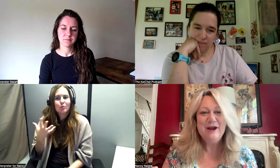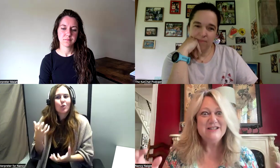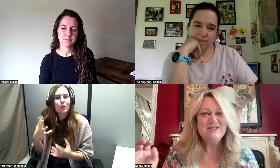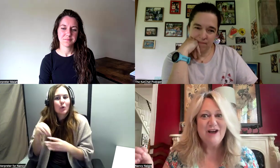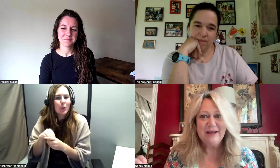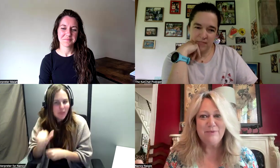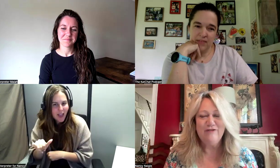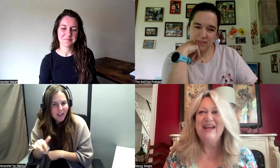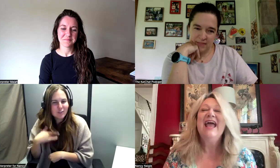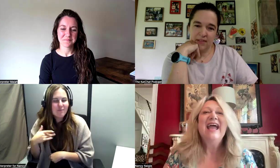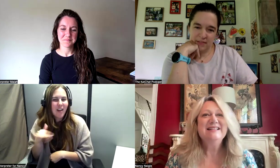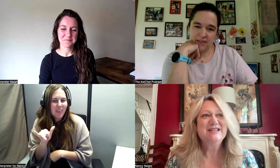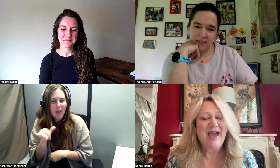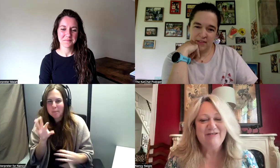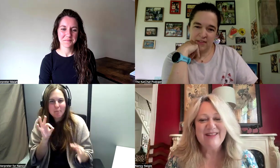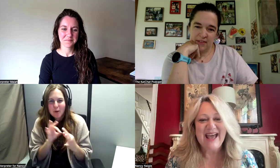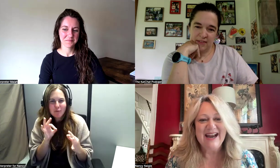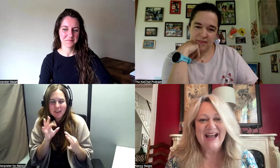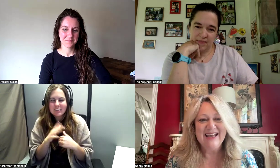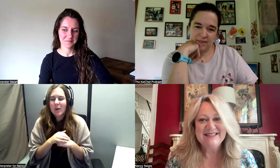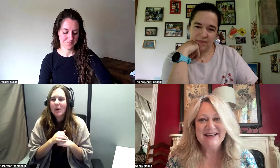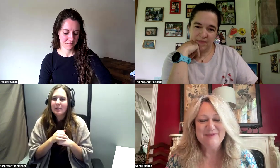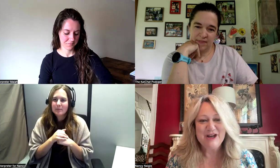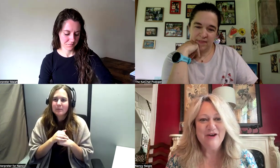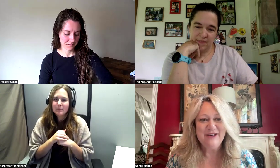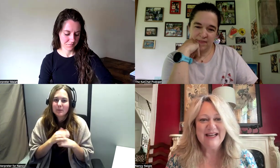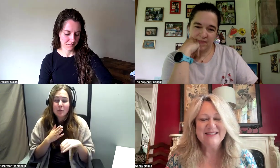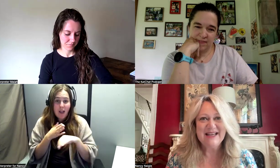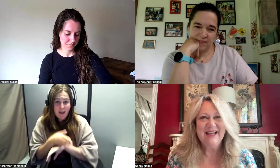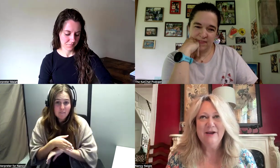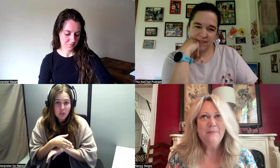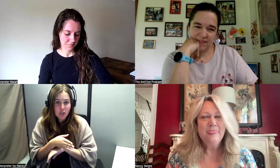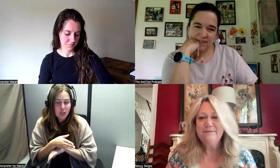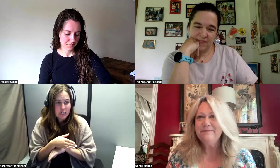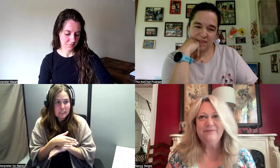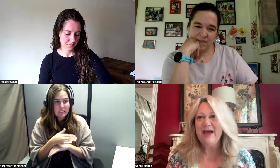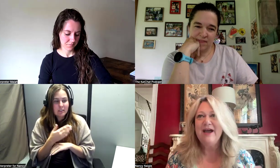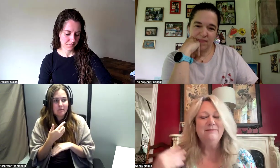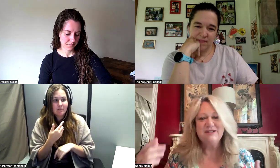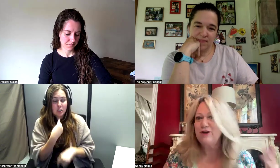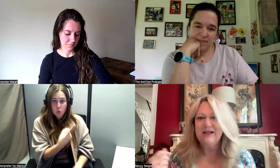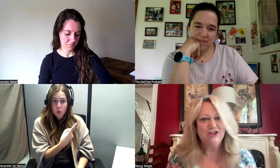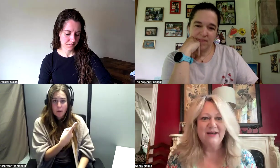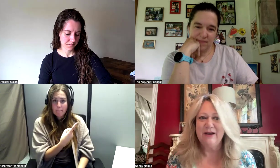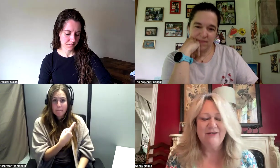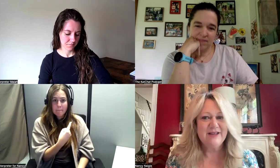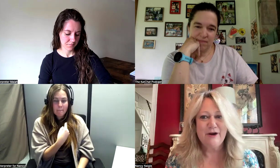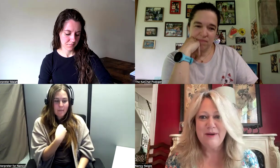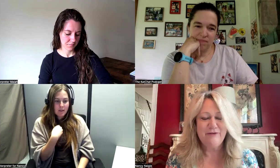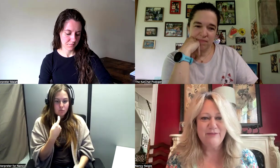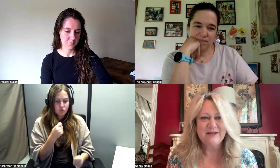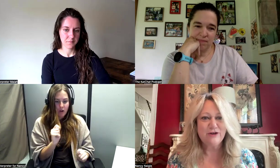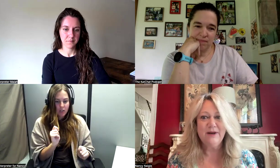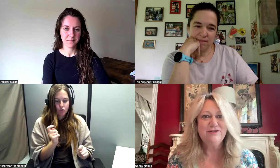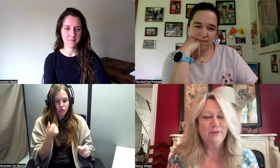but it just felt like perfect. And so after that, I had sent him a note and I said, I am just trying to jot down everything I